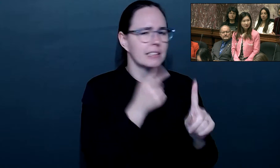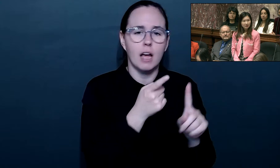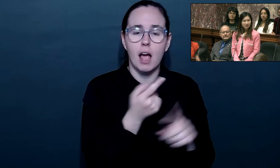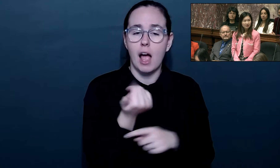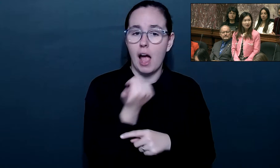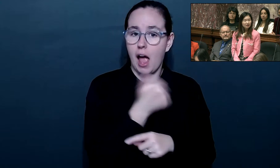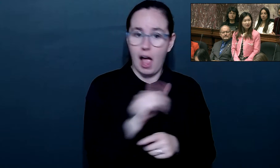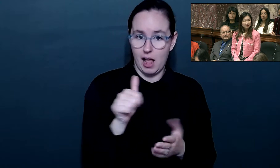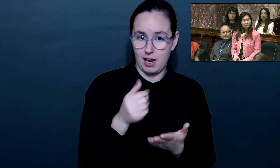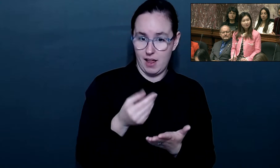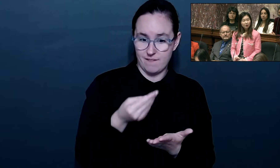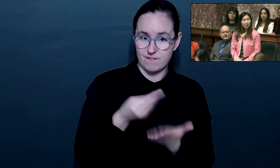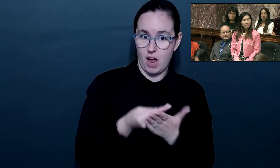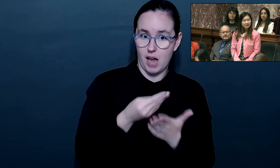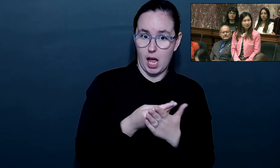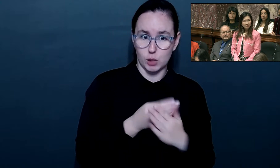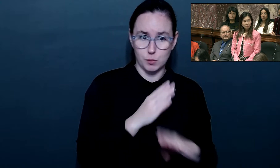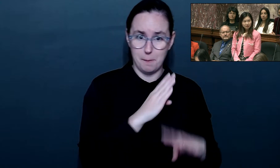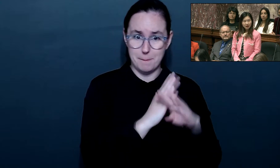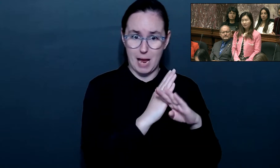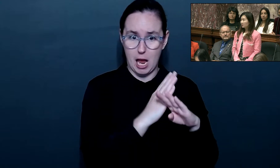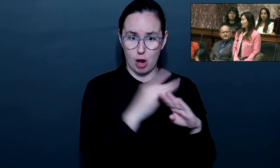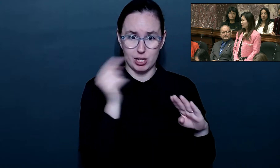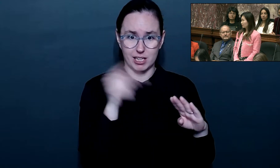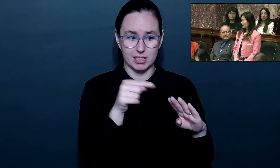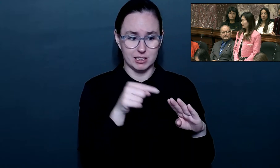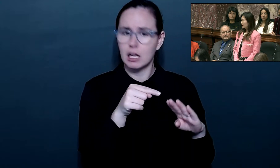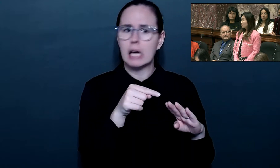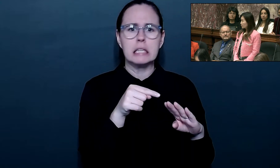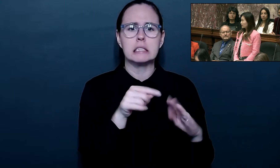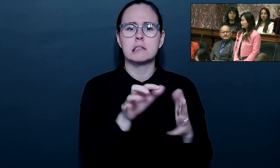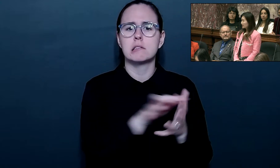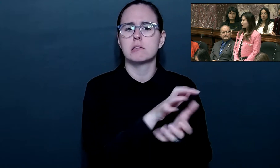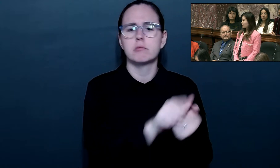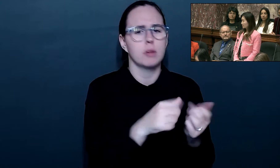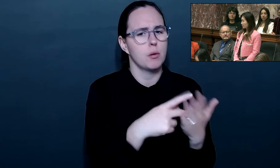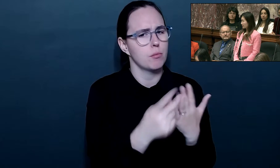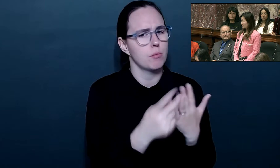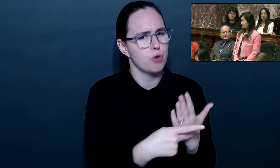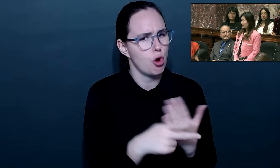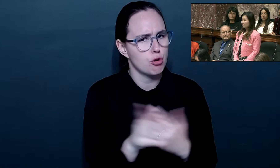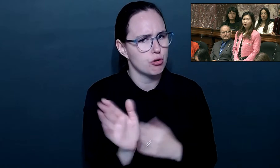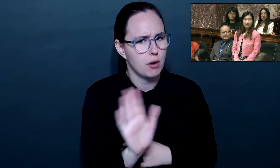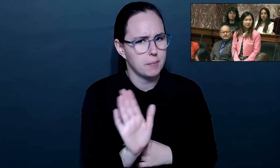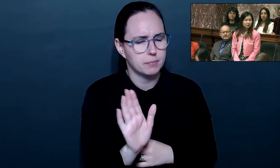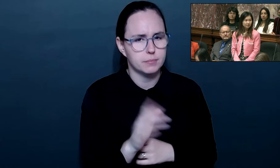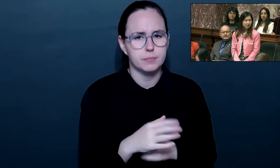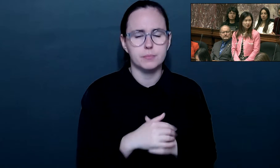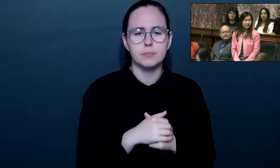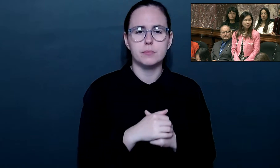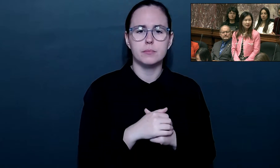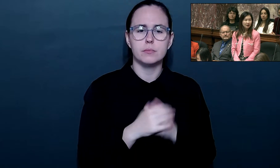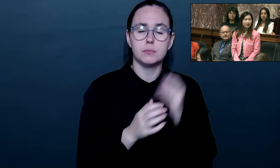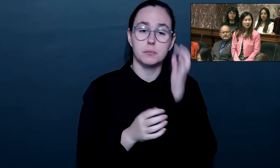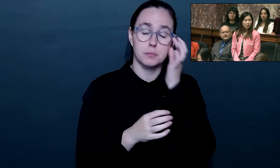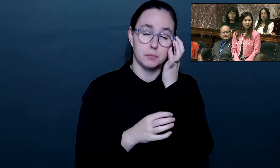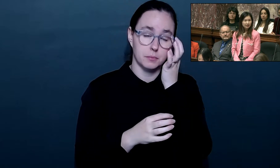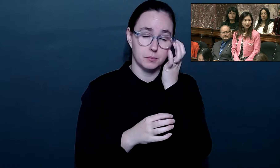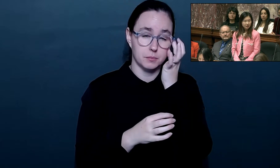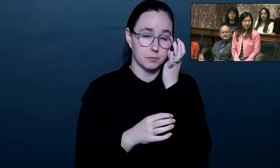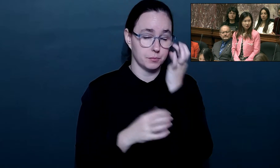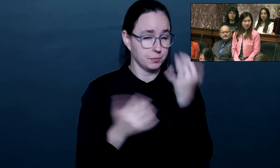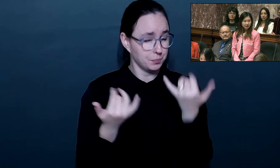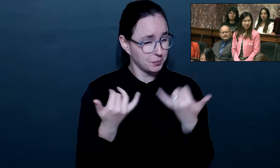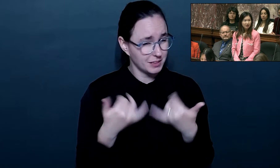crippling the programming that we are providing for them. We will continue to support them, and we will continue to make sure that we have